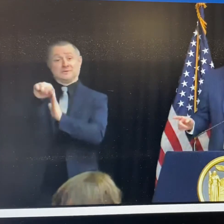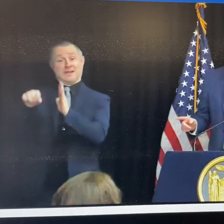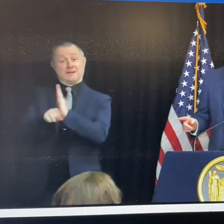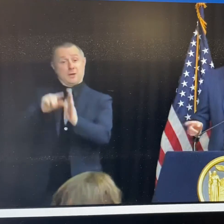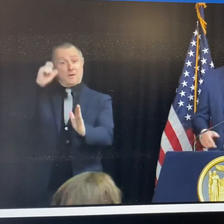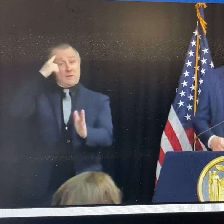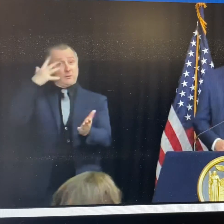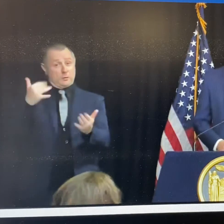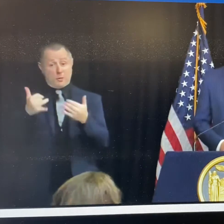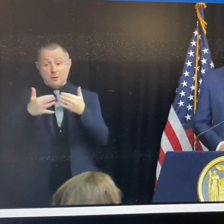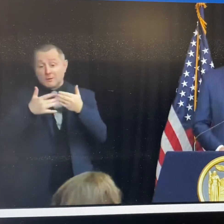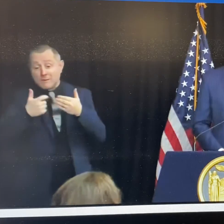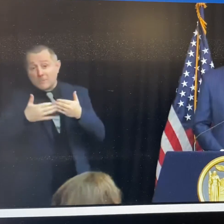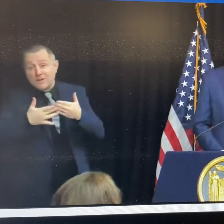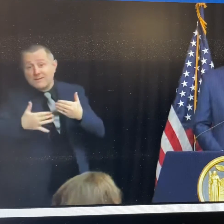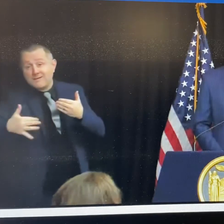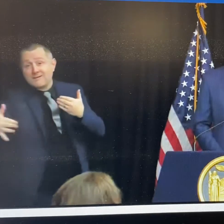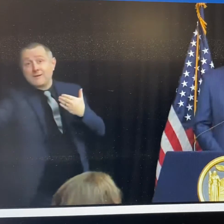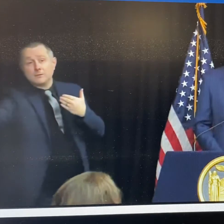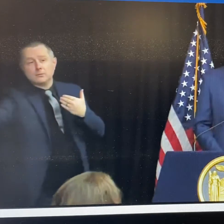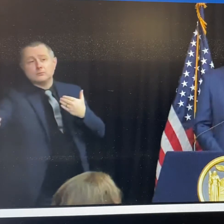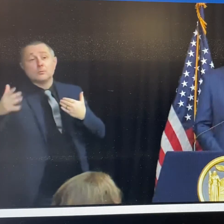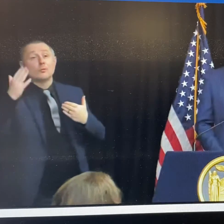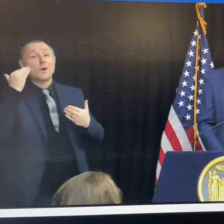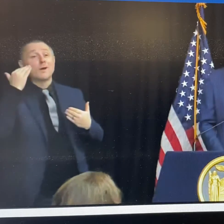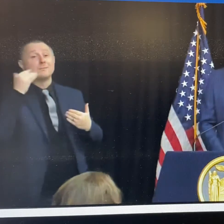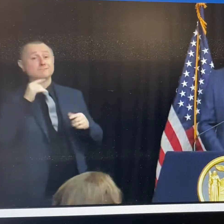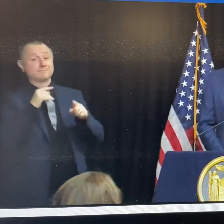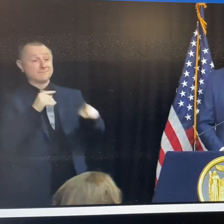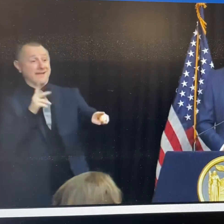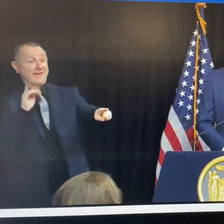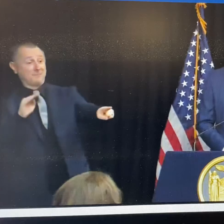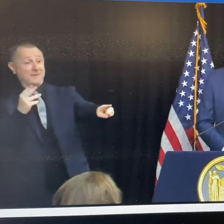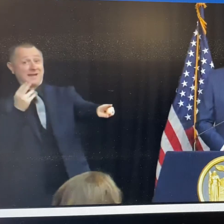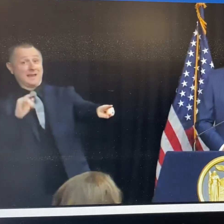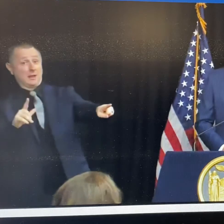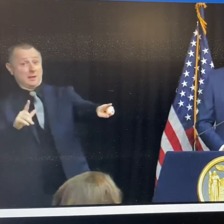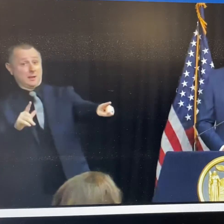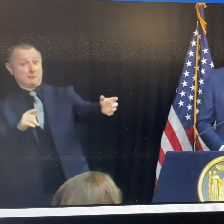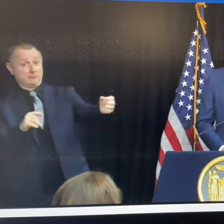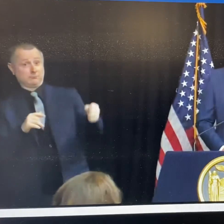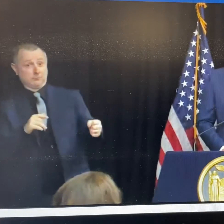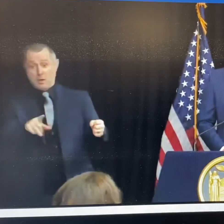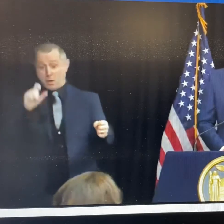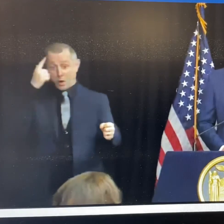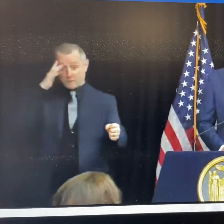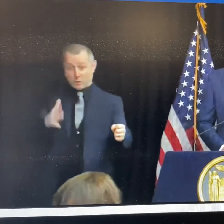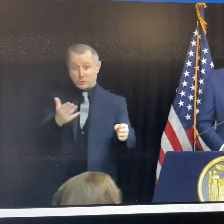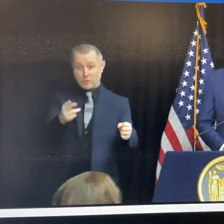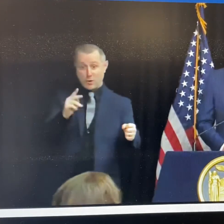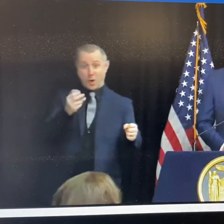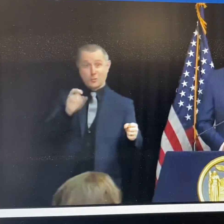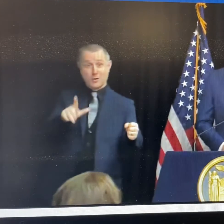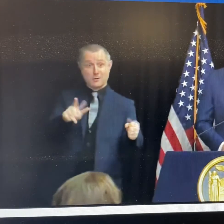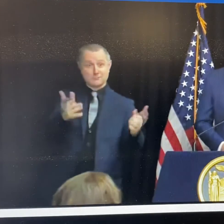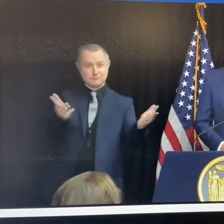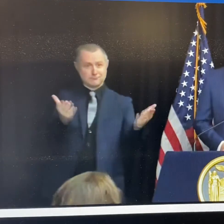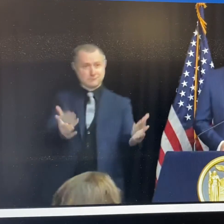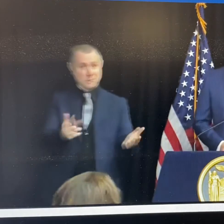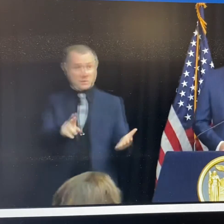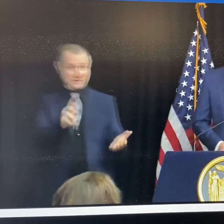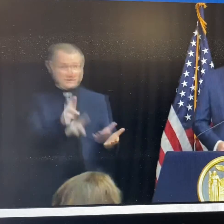henceforth, because of Kim Hill, and certainly because of what the governor has done today in signing this